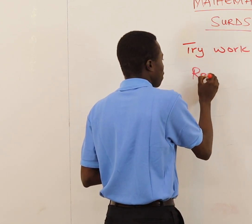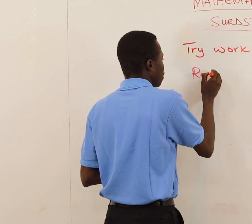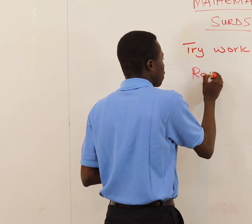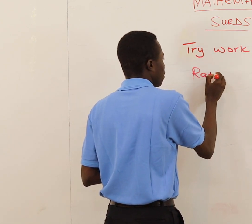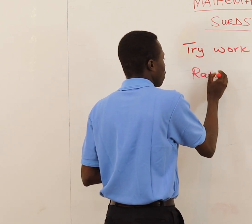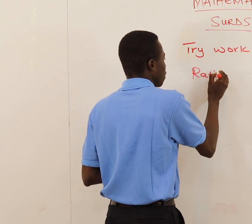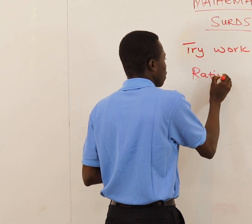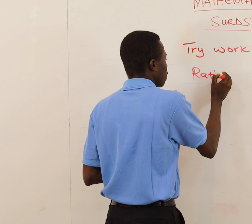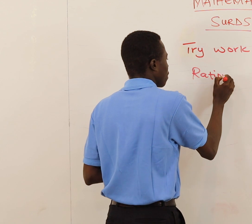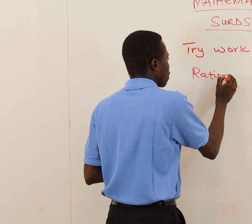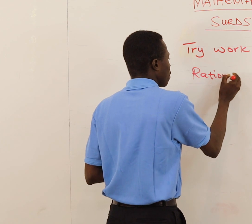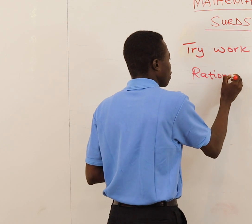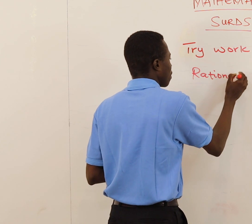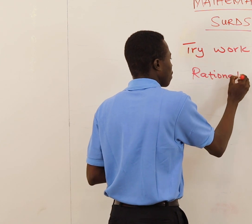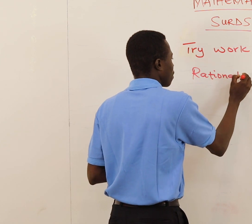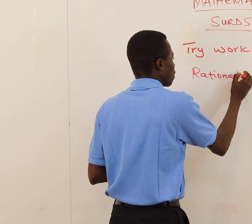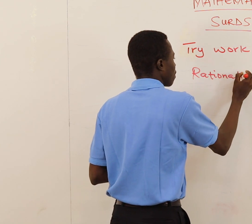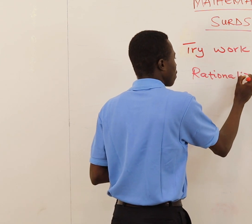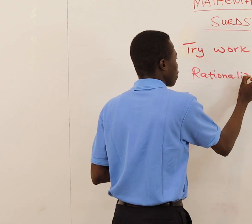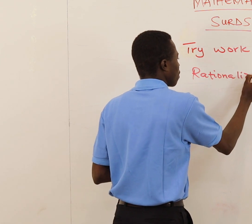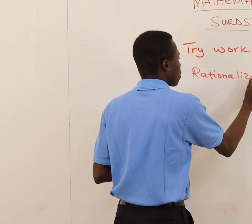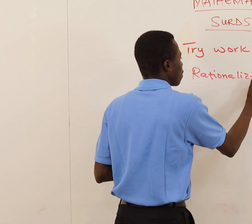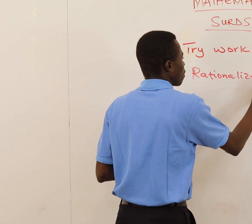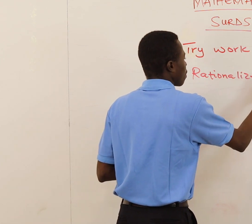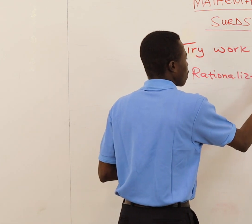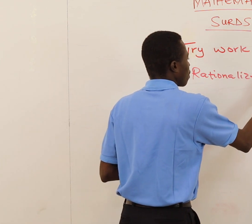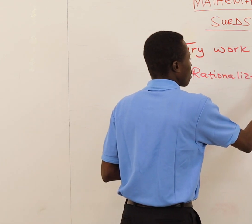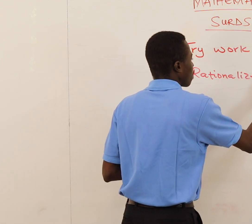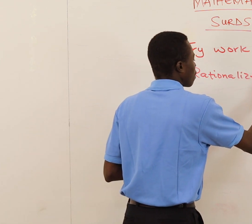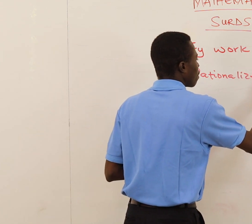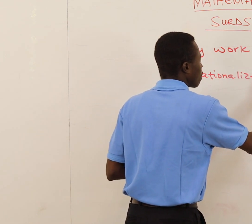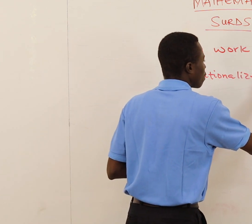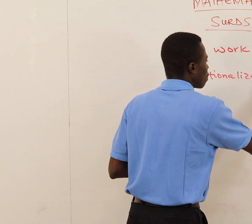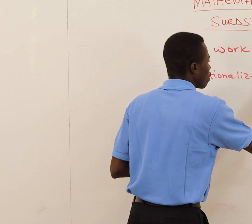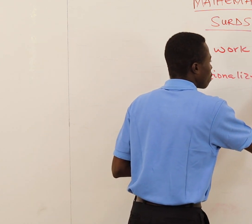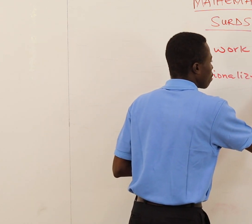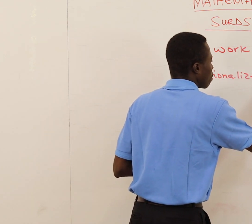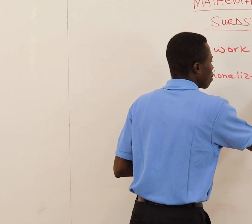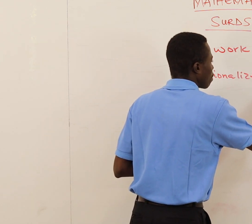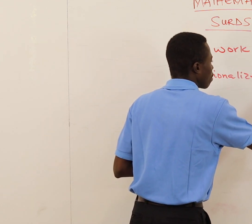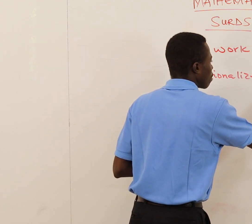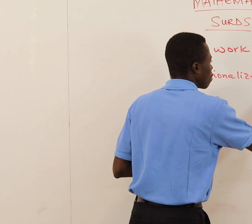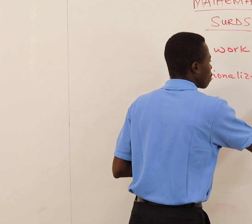whilst you are home. So this is our try example or our try work.